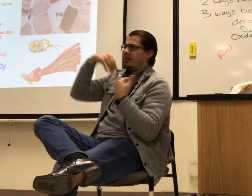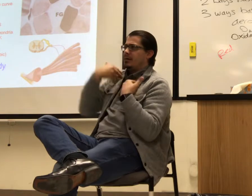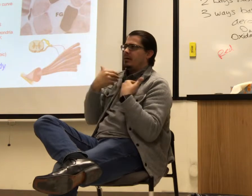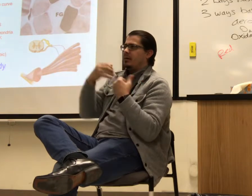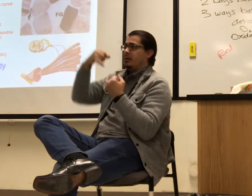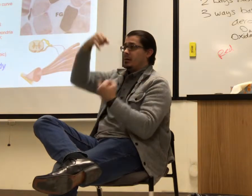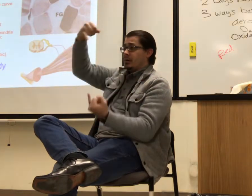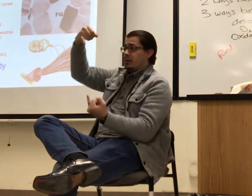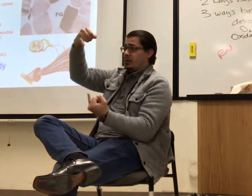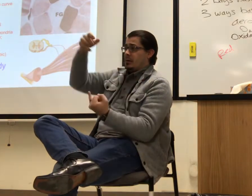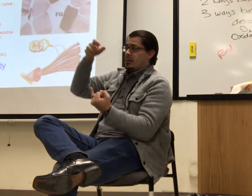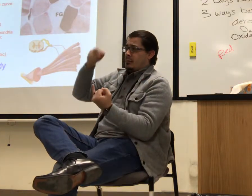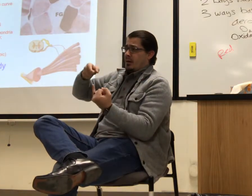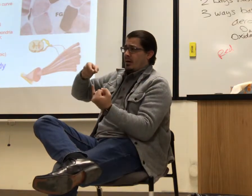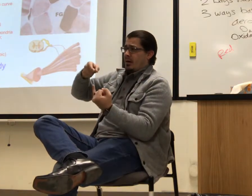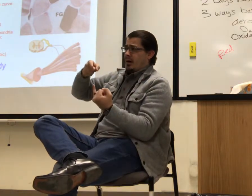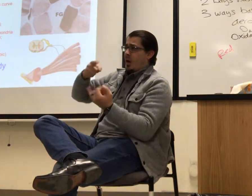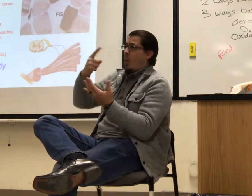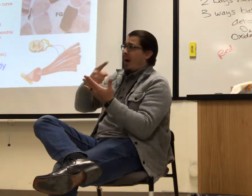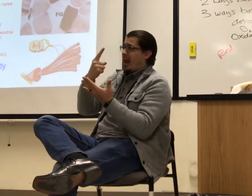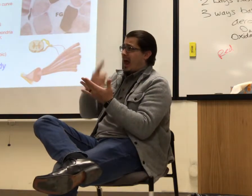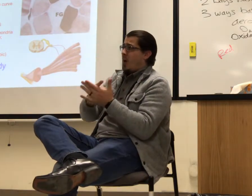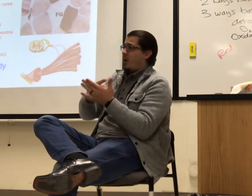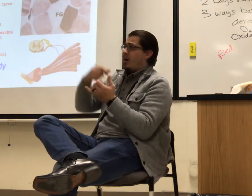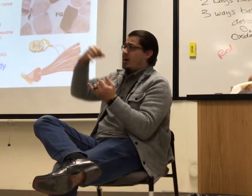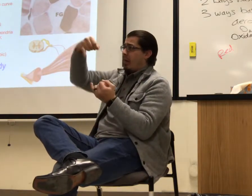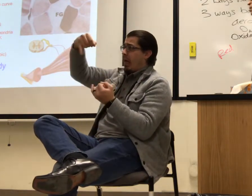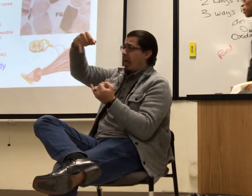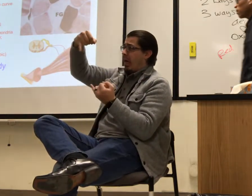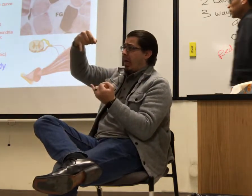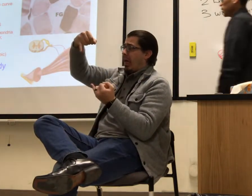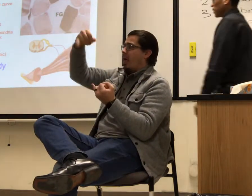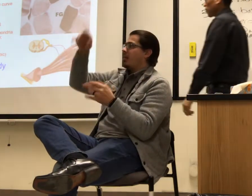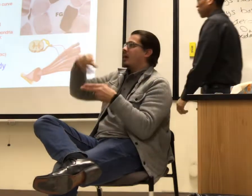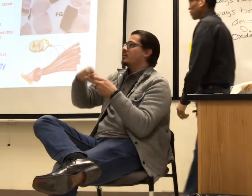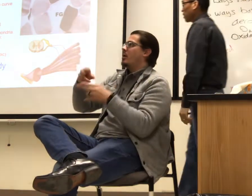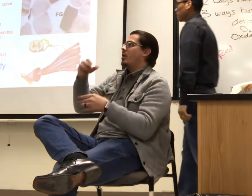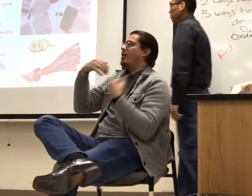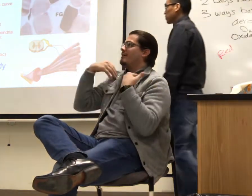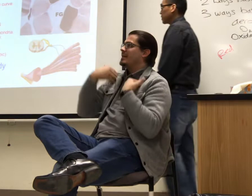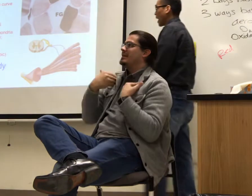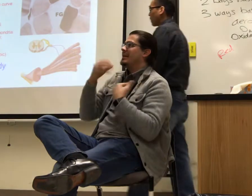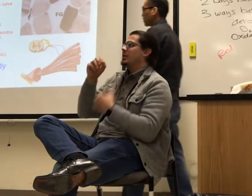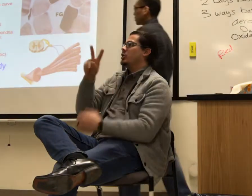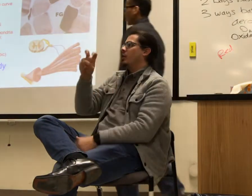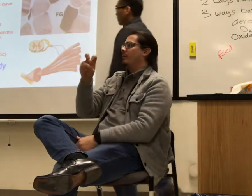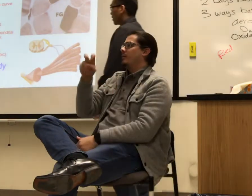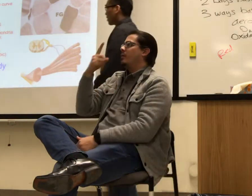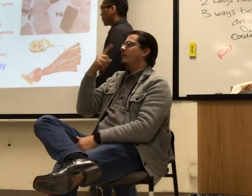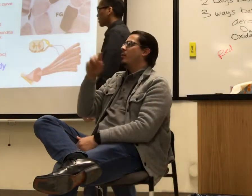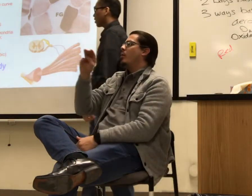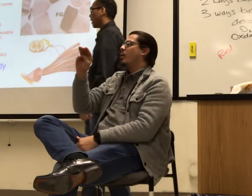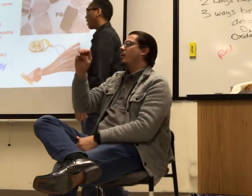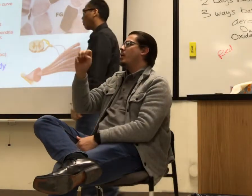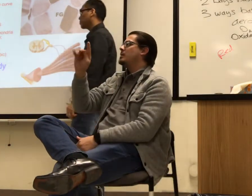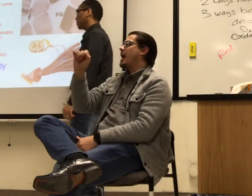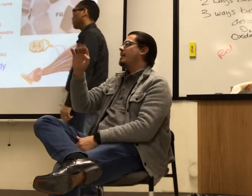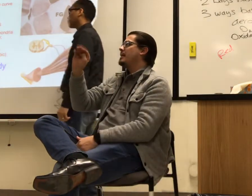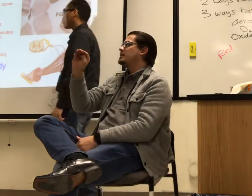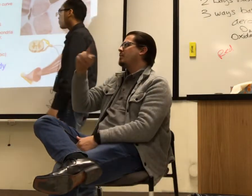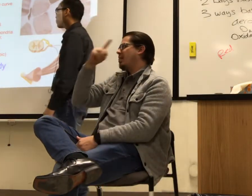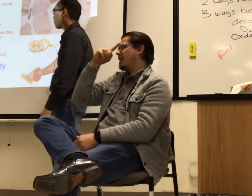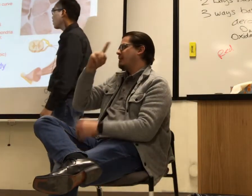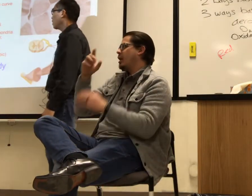how hard this thing can twitch for an hour. And it's called the fatigue curve. In terms of metabolism, you have to think of your cell